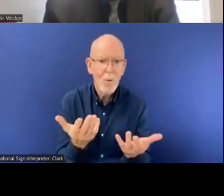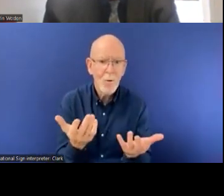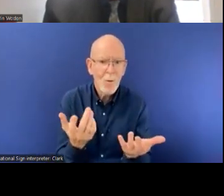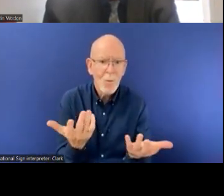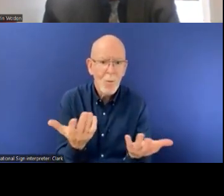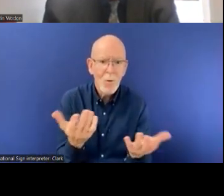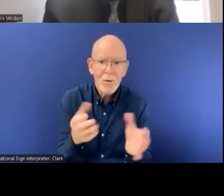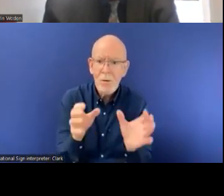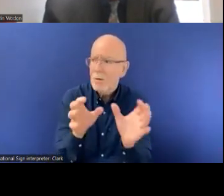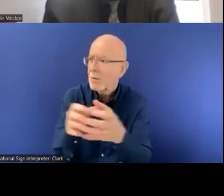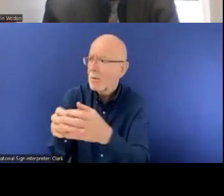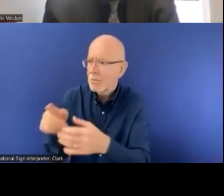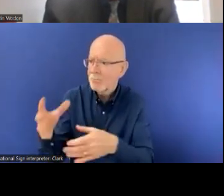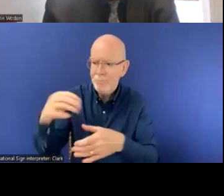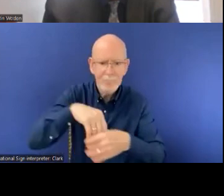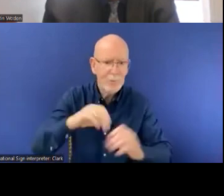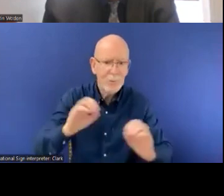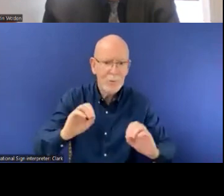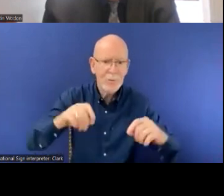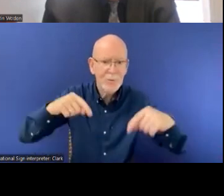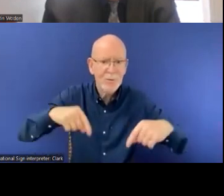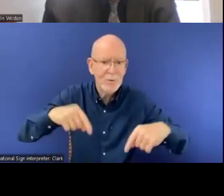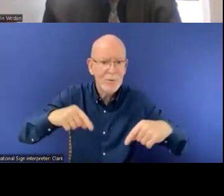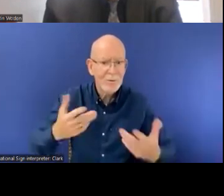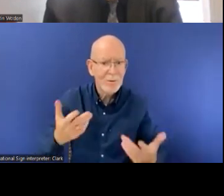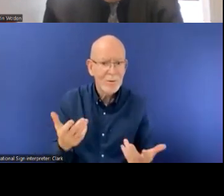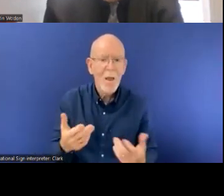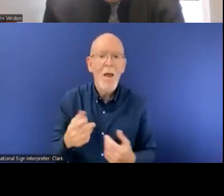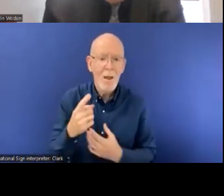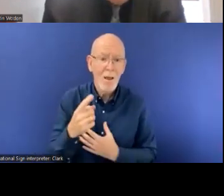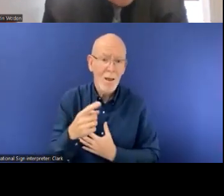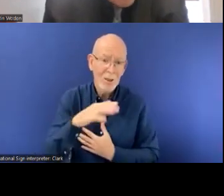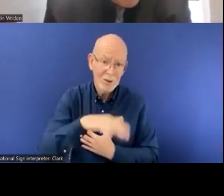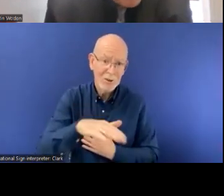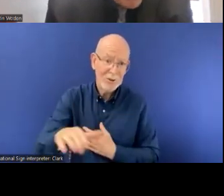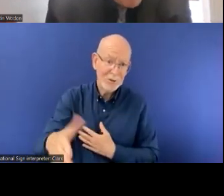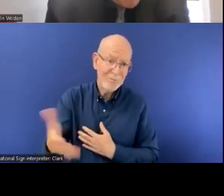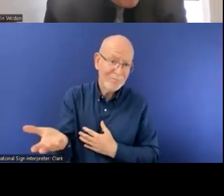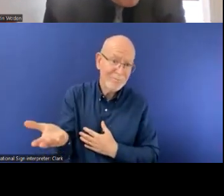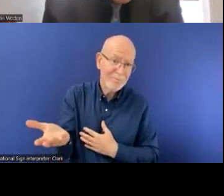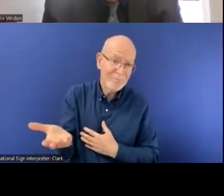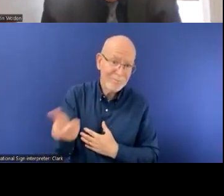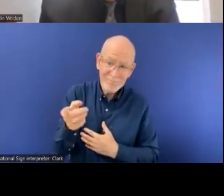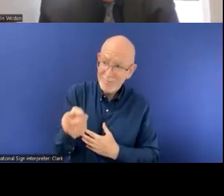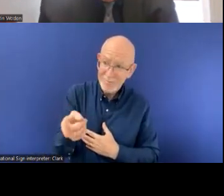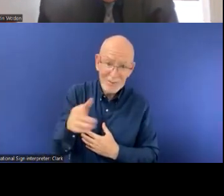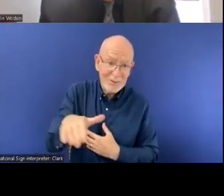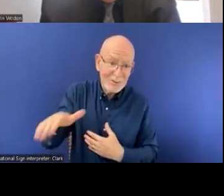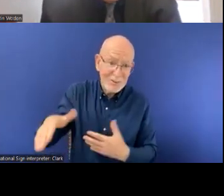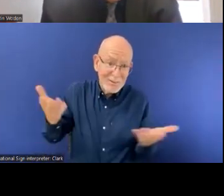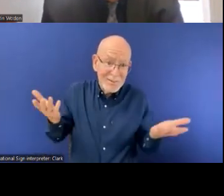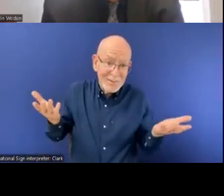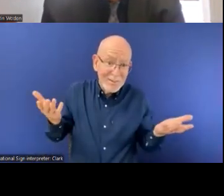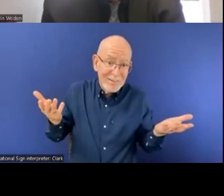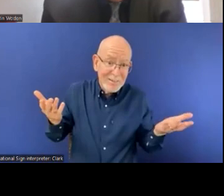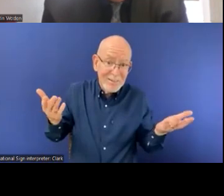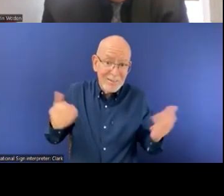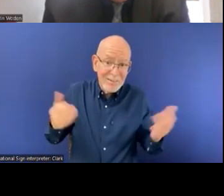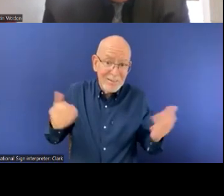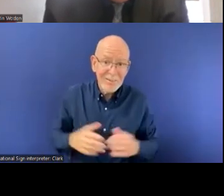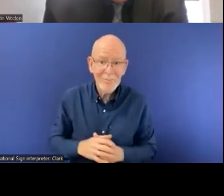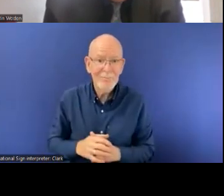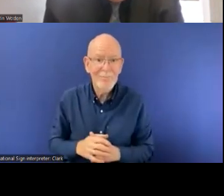would be mine. Quentin, then Werner. Maybe teachers. I mean, they have the experience on the ground of helping the